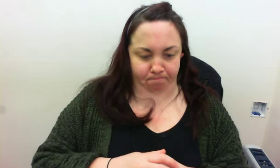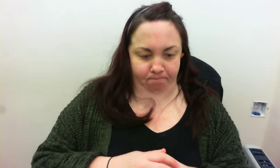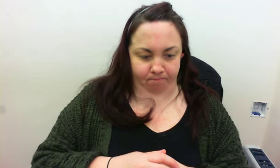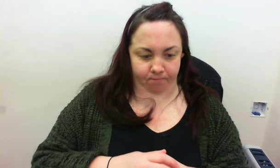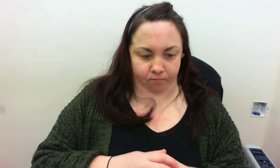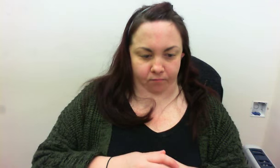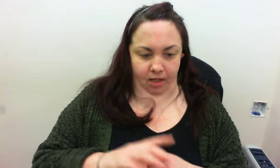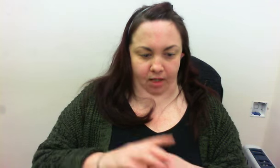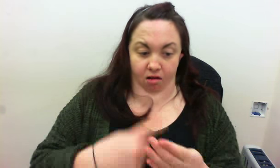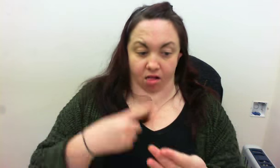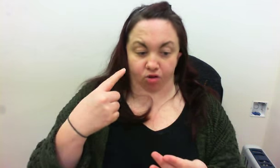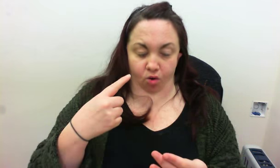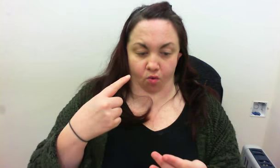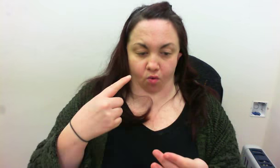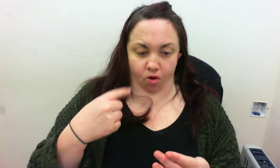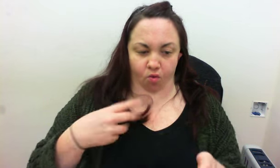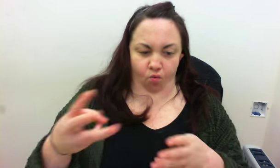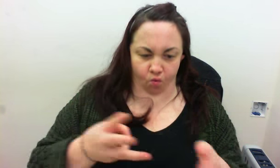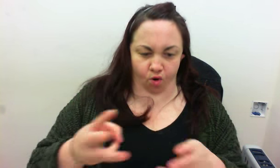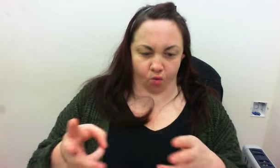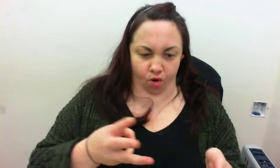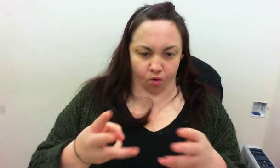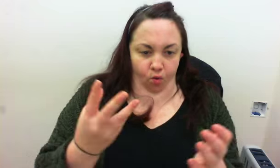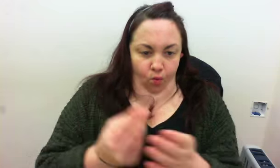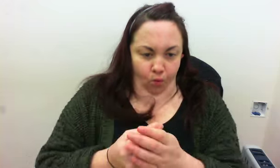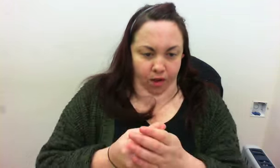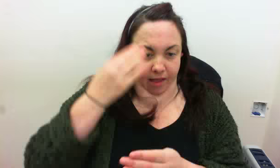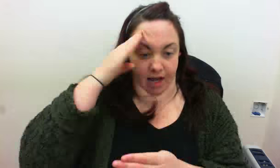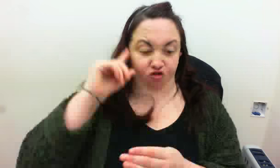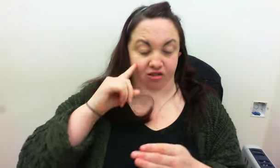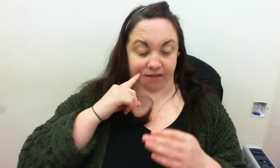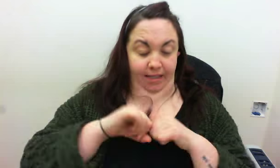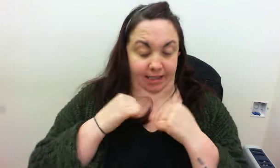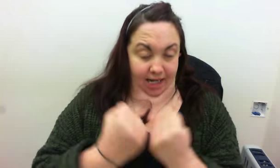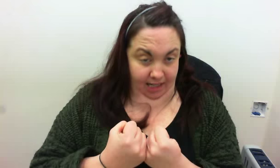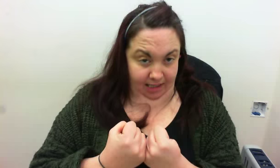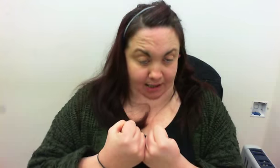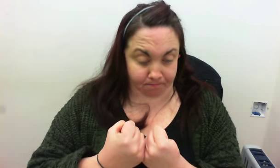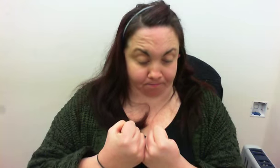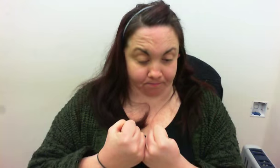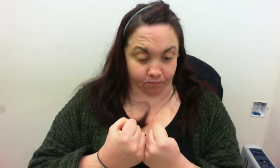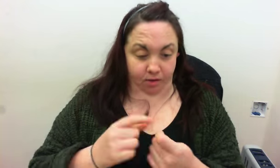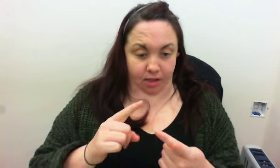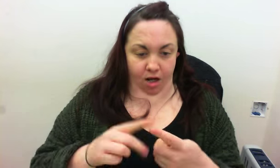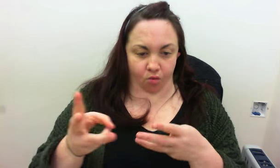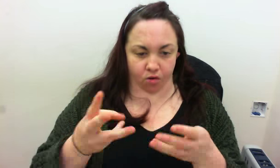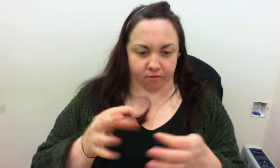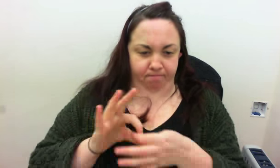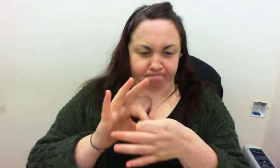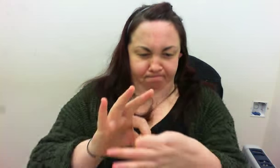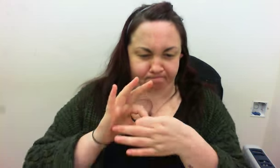And also we work alongside with the Irish Deaf Society. Yeah, we cooperate with the Irish Deaf Society as